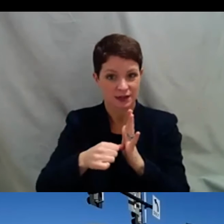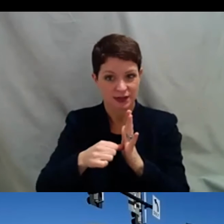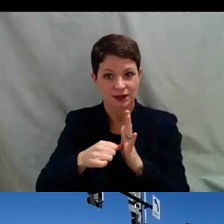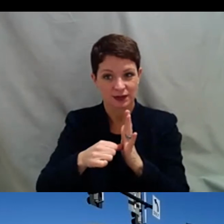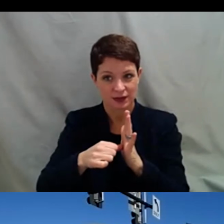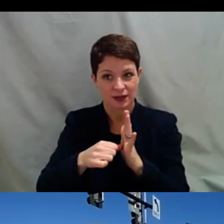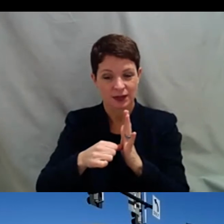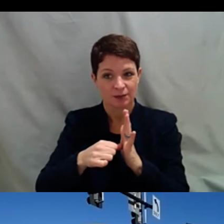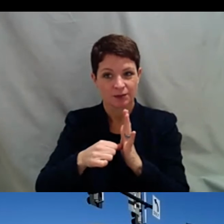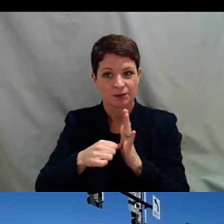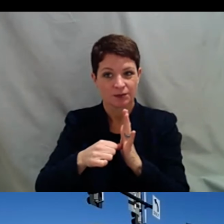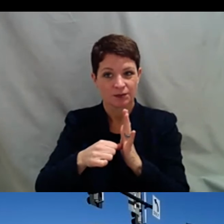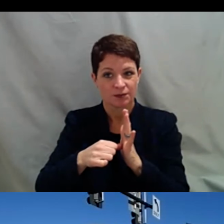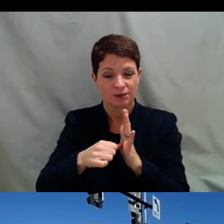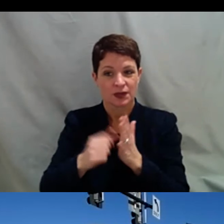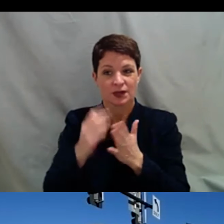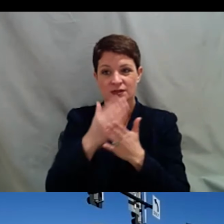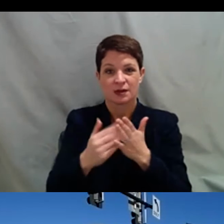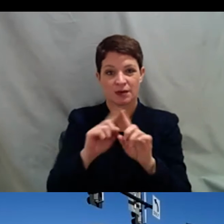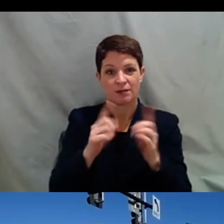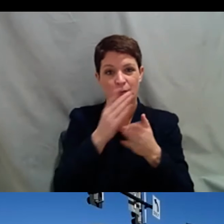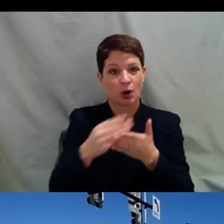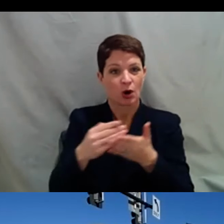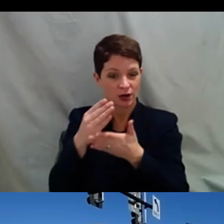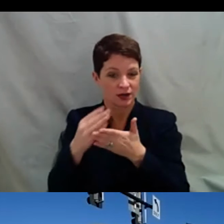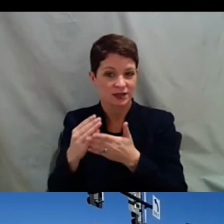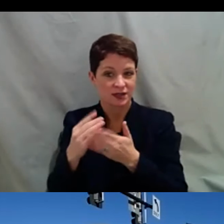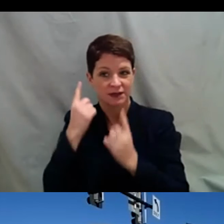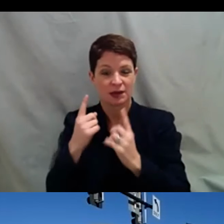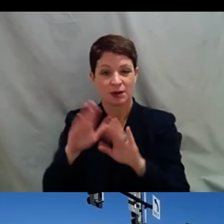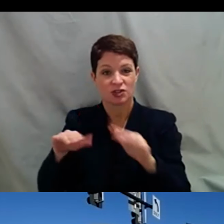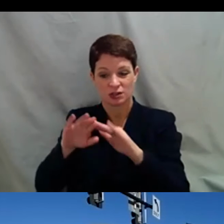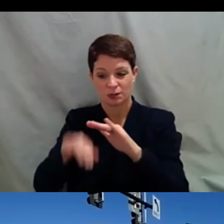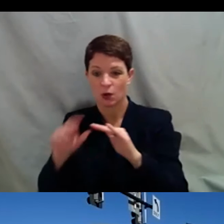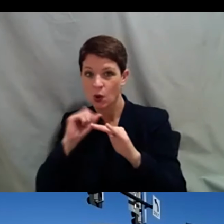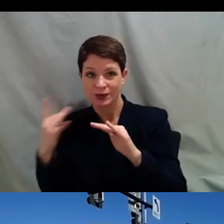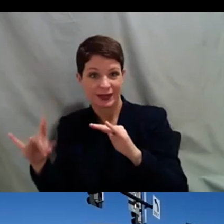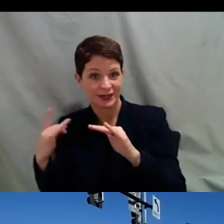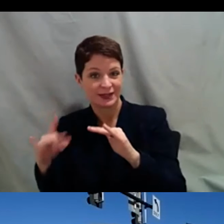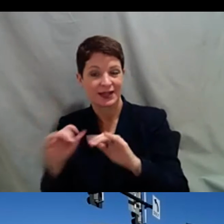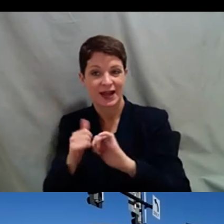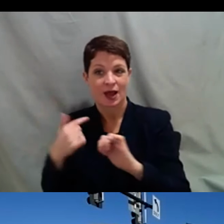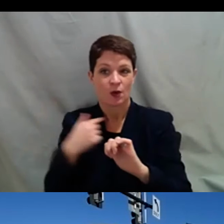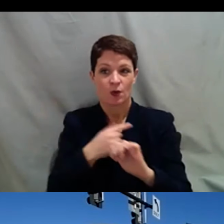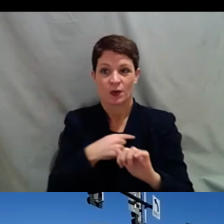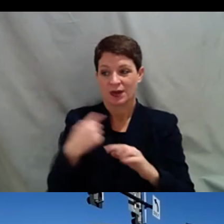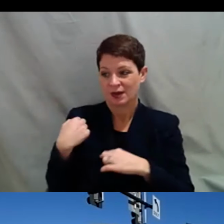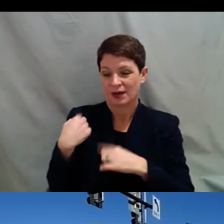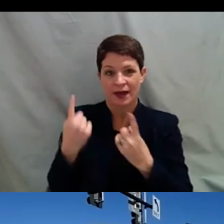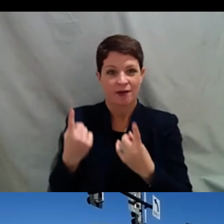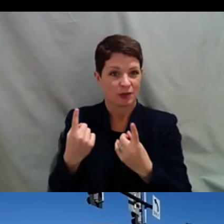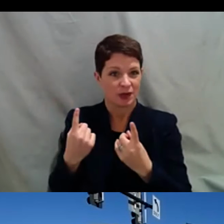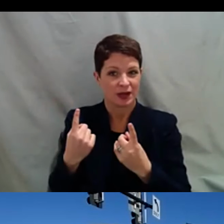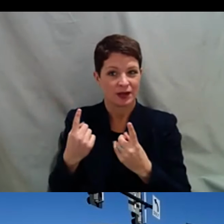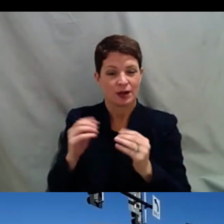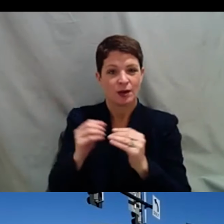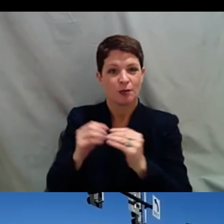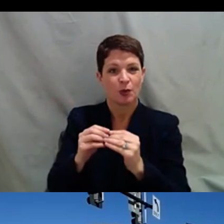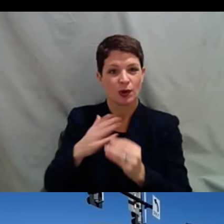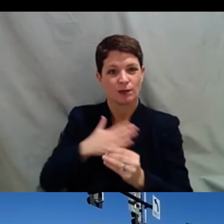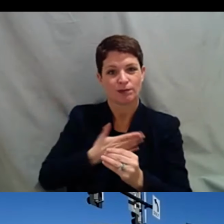of the aspects of thinking about minor children or how we have been typically more generous,